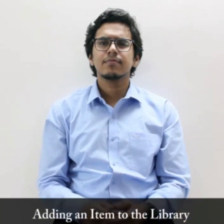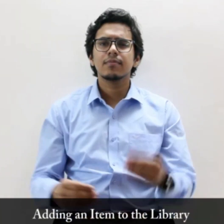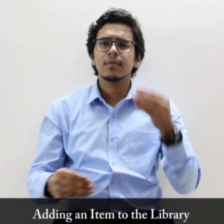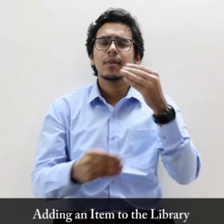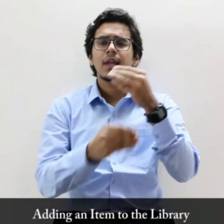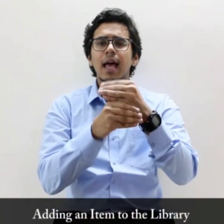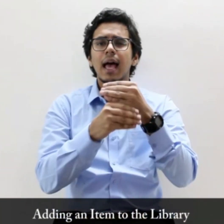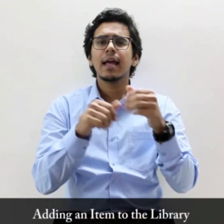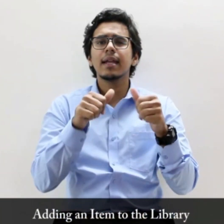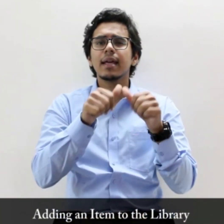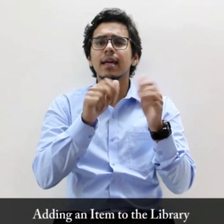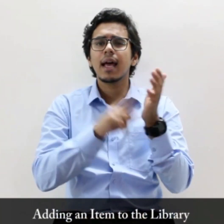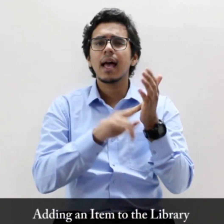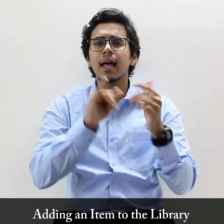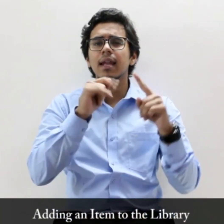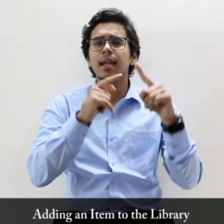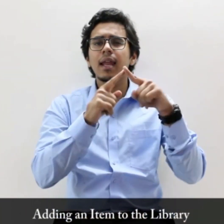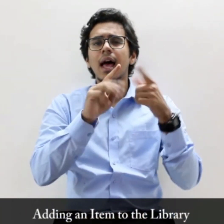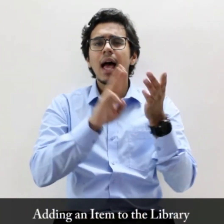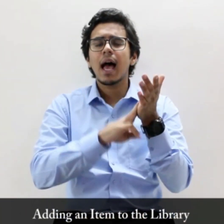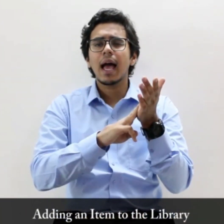Adding an item to the library.